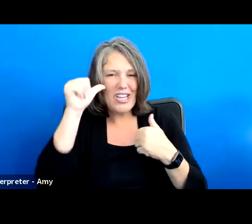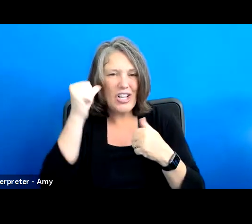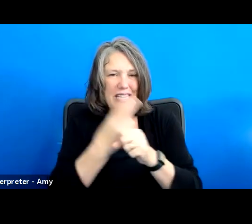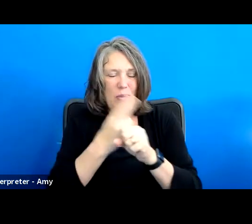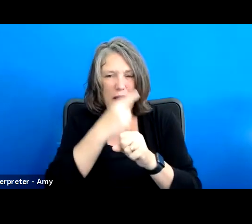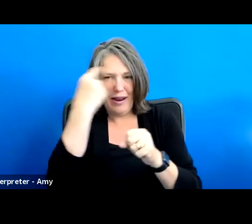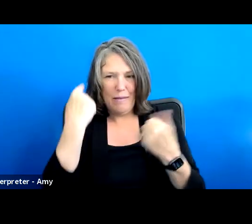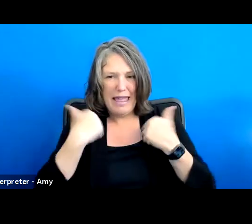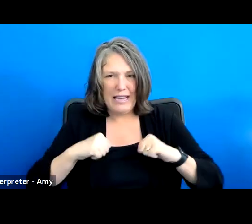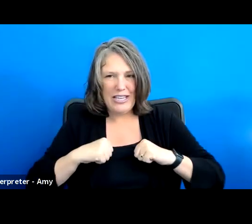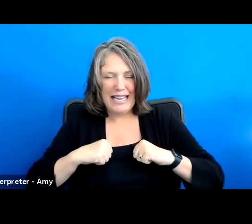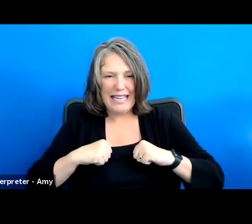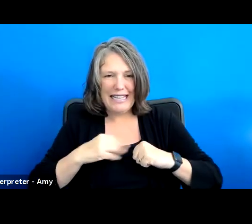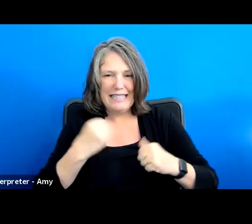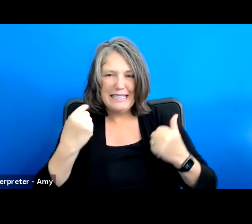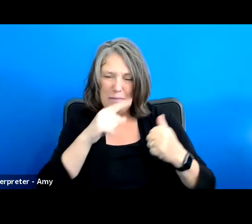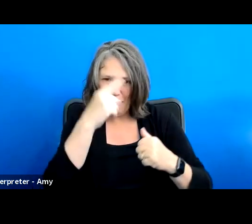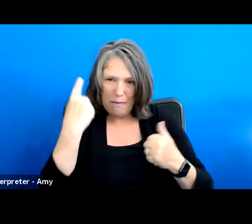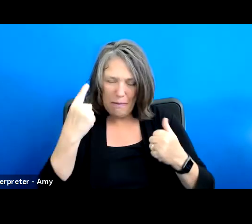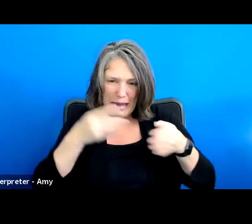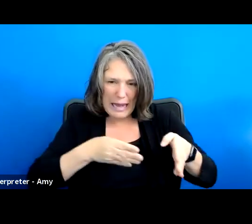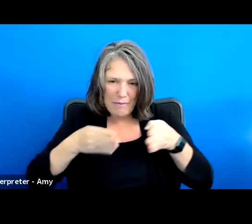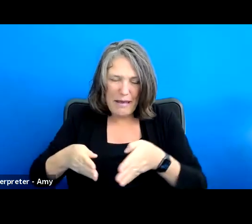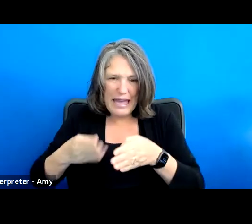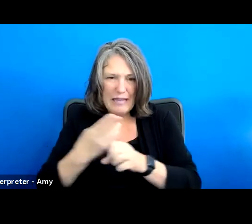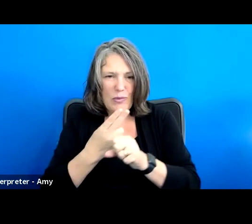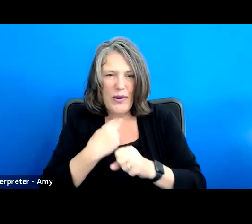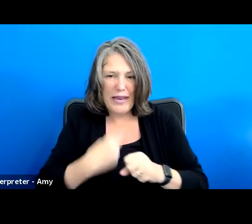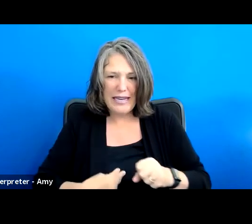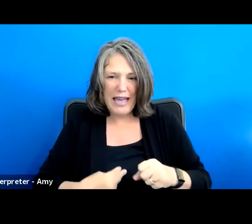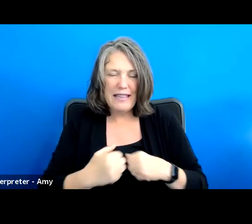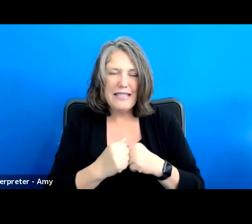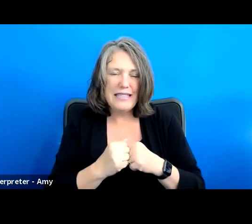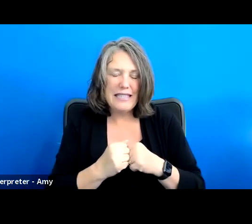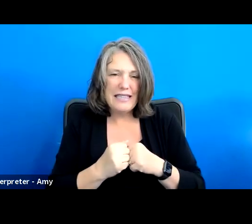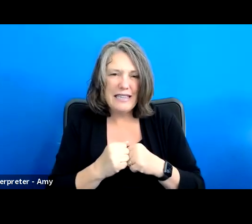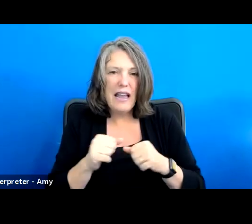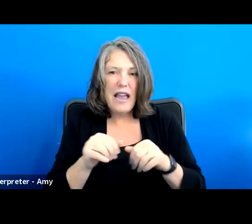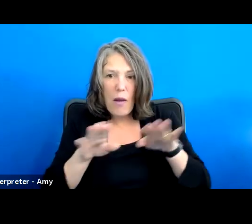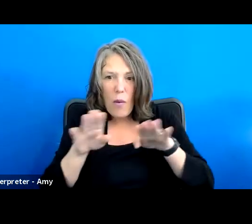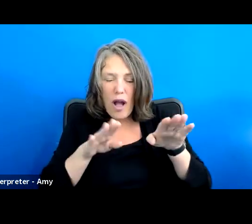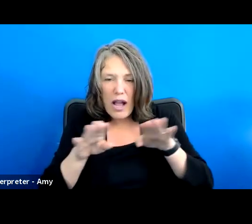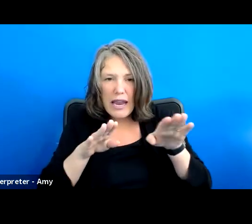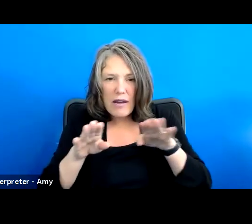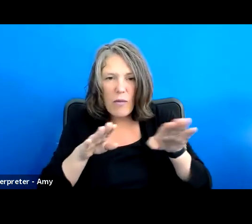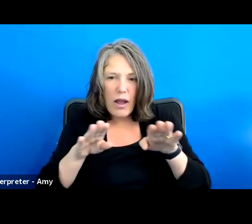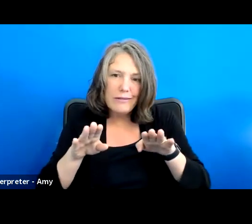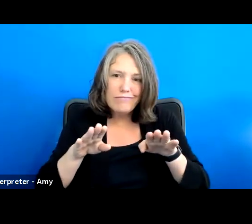wearing black jackets and black pants and wearing ties, and they're walking down a